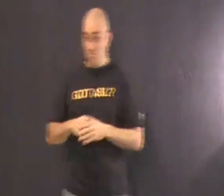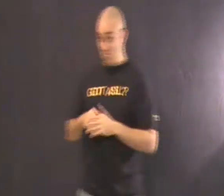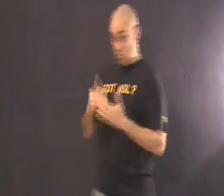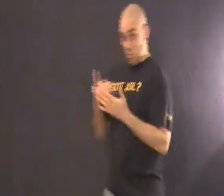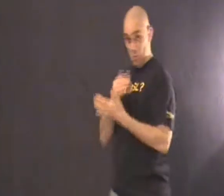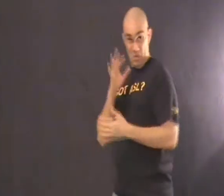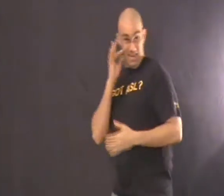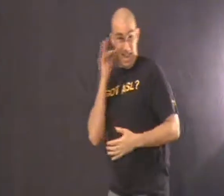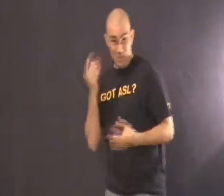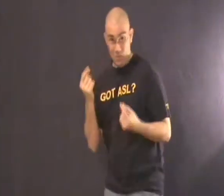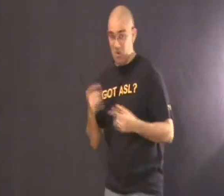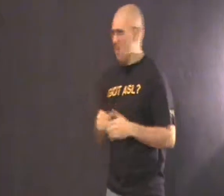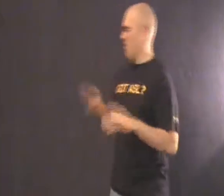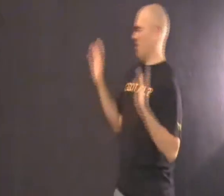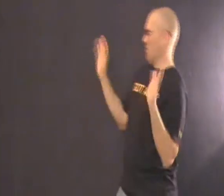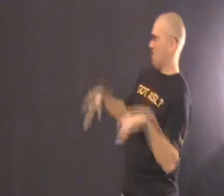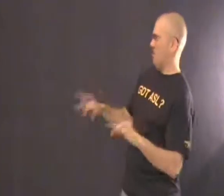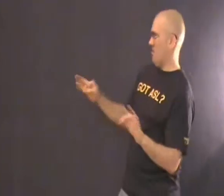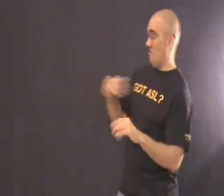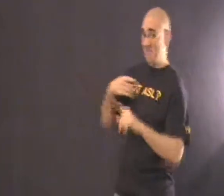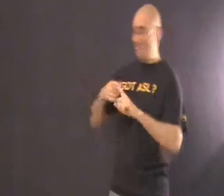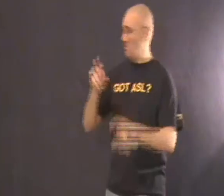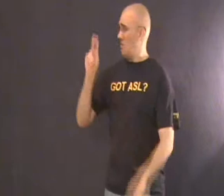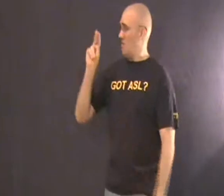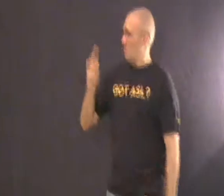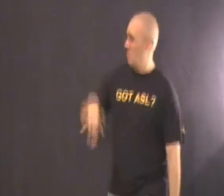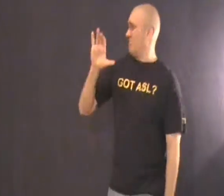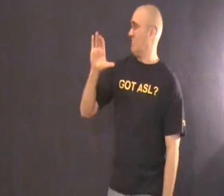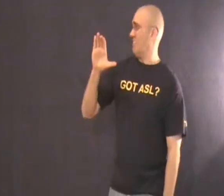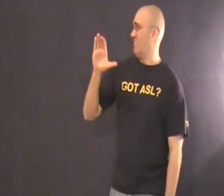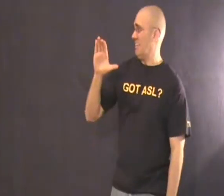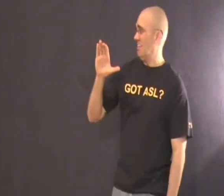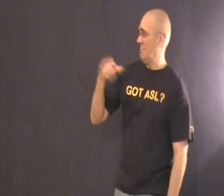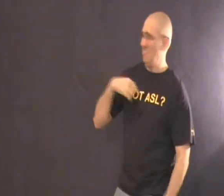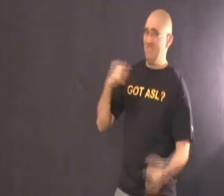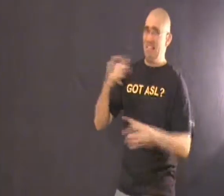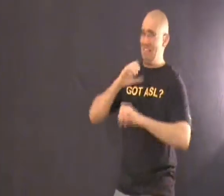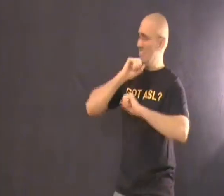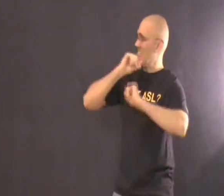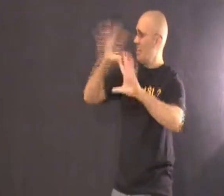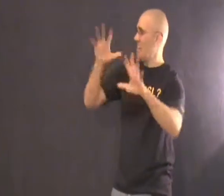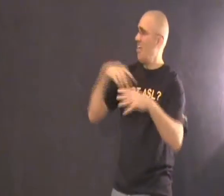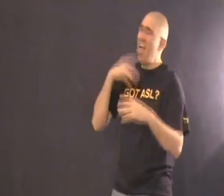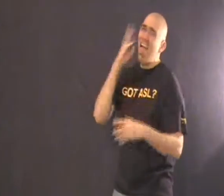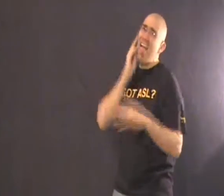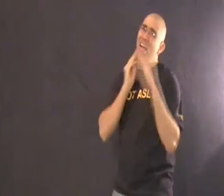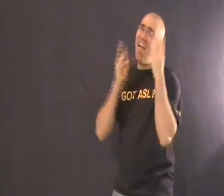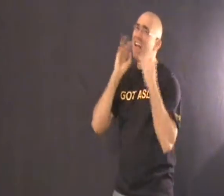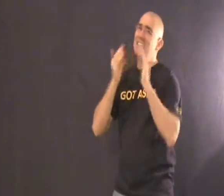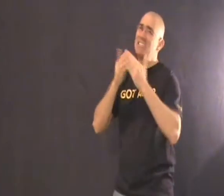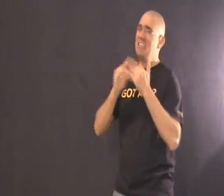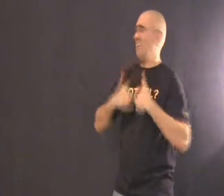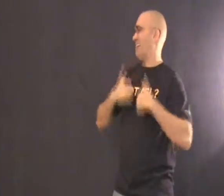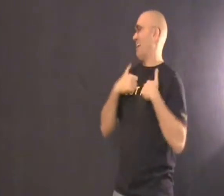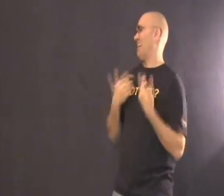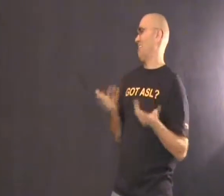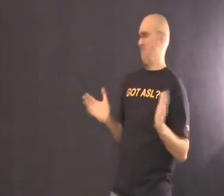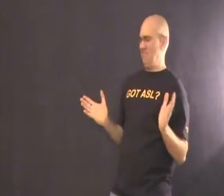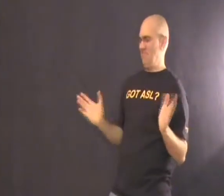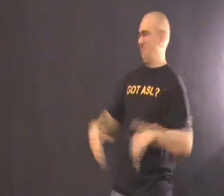or anything." And the new cat would be like, "No way, man. I'm from New York City. I